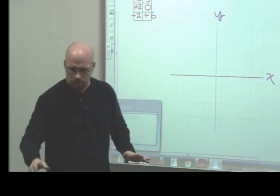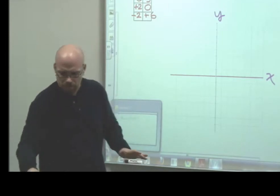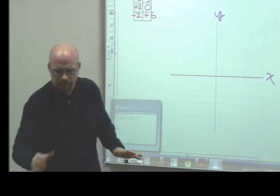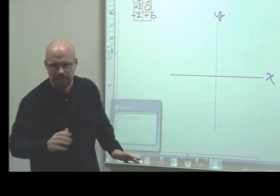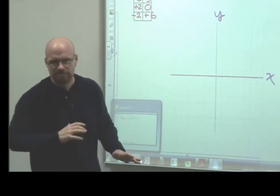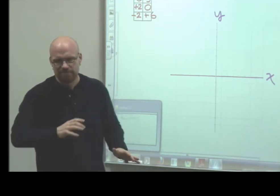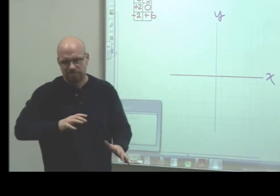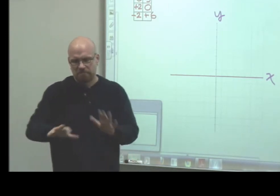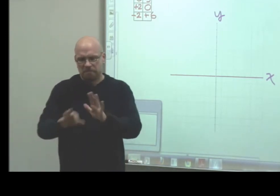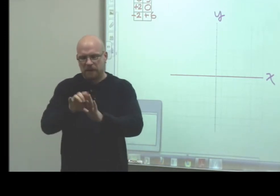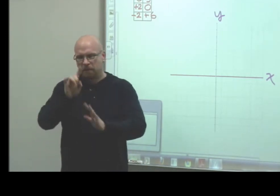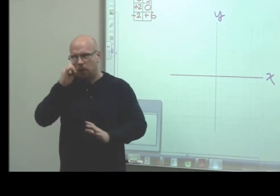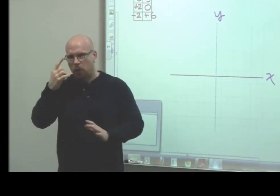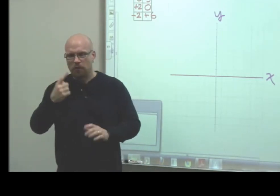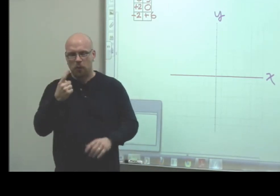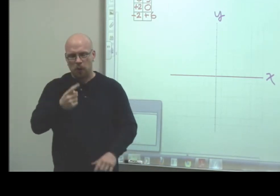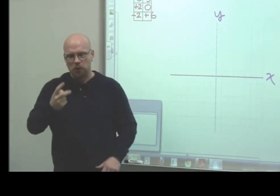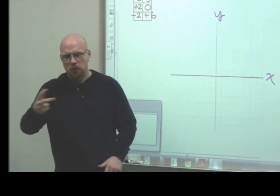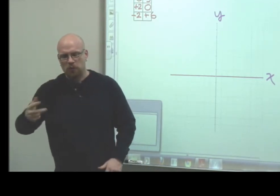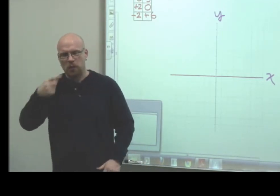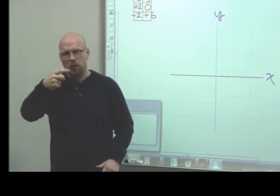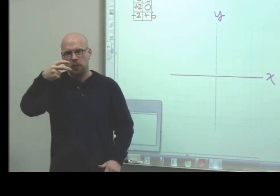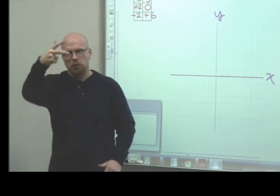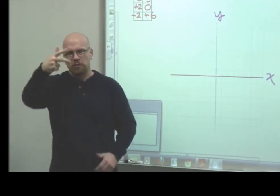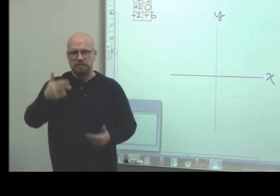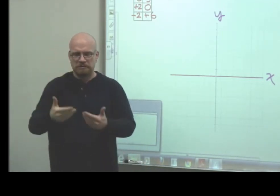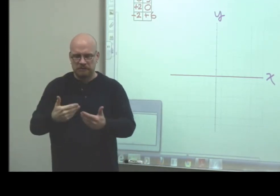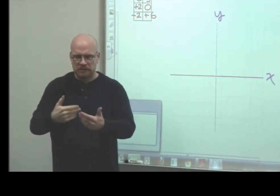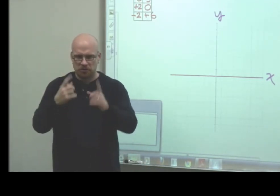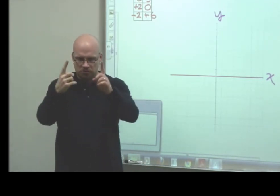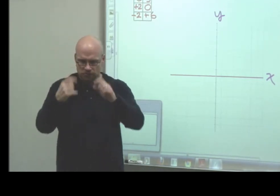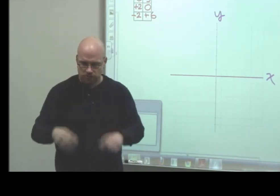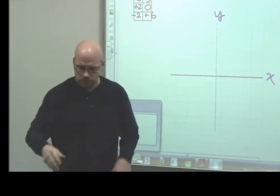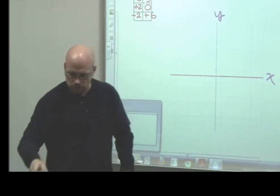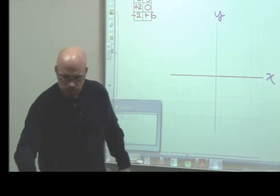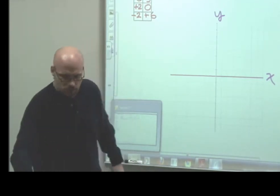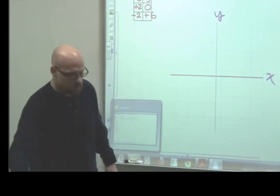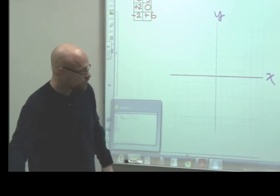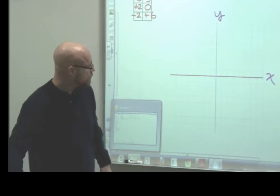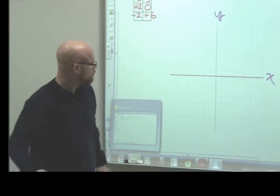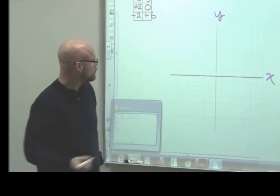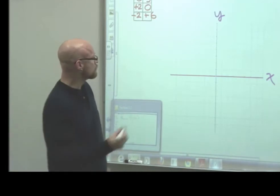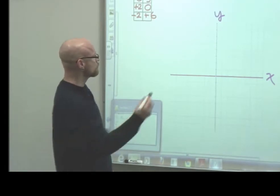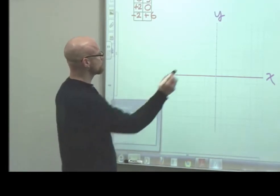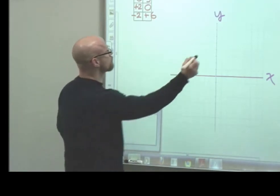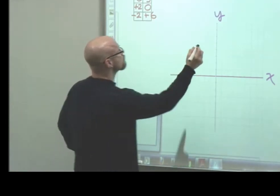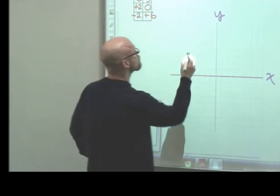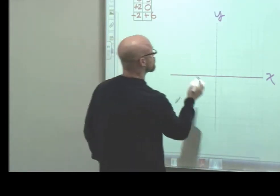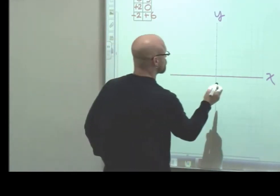uniform within each axis. I'm going to pick the boring scales and count up by 1 on both sides.